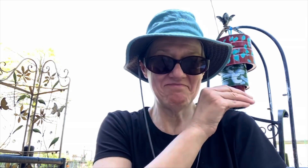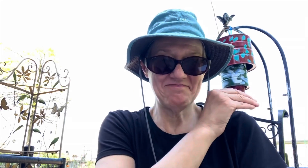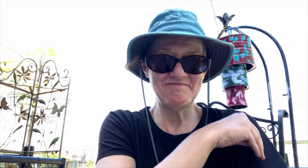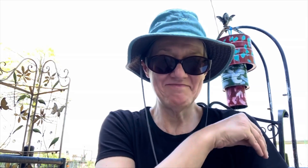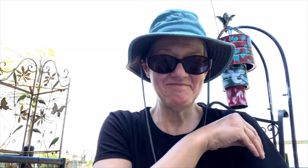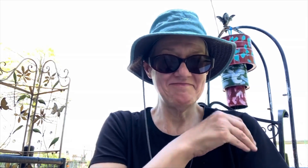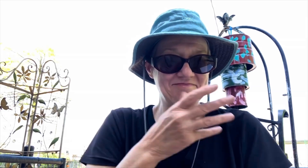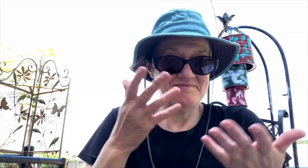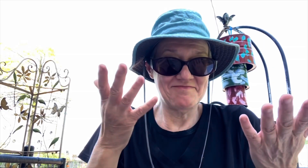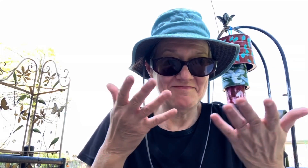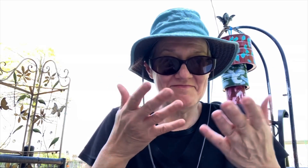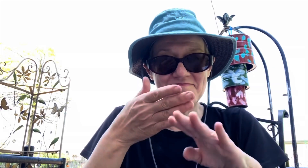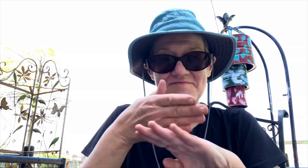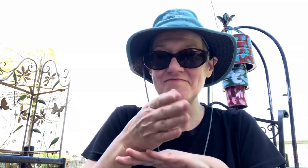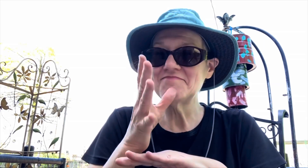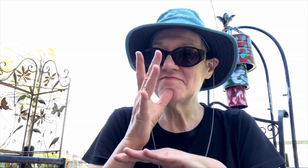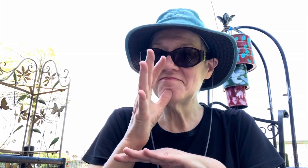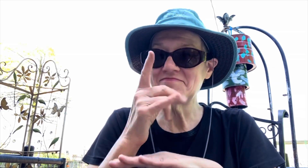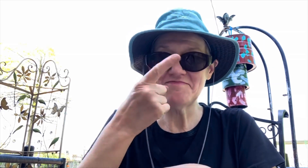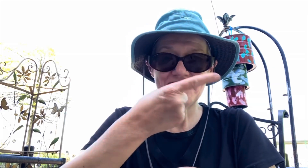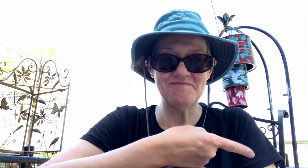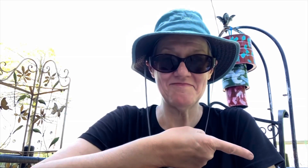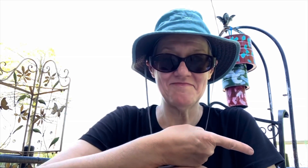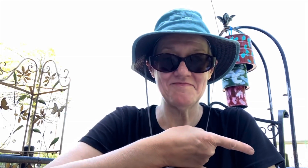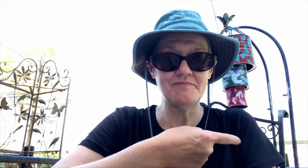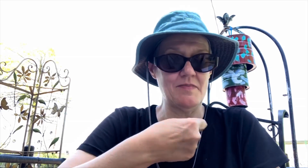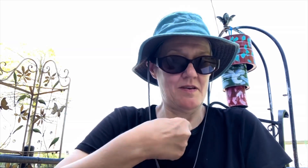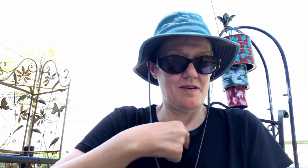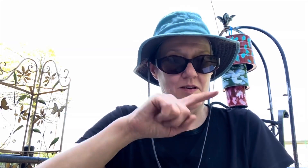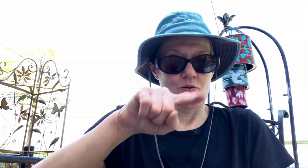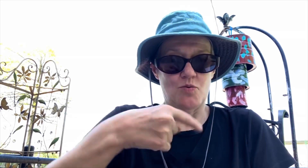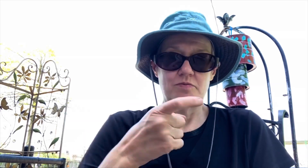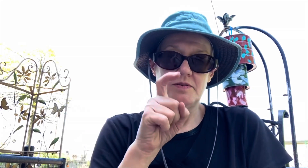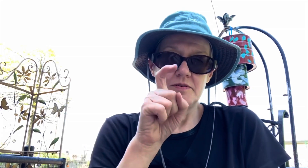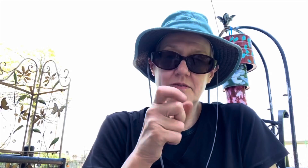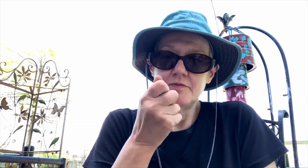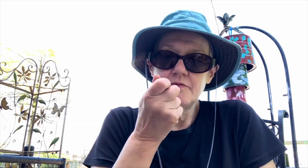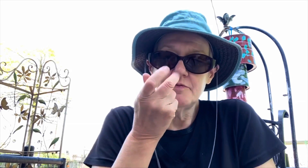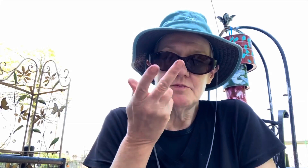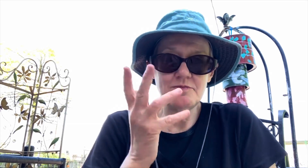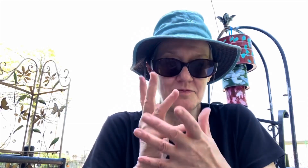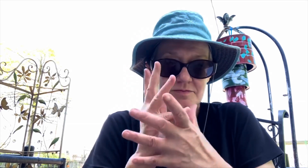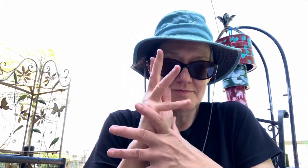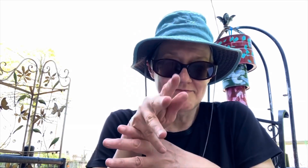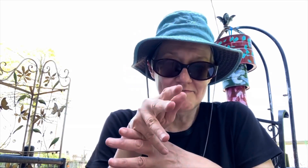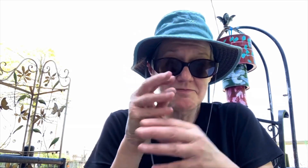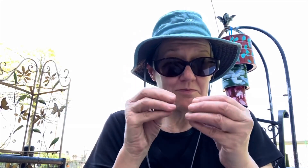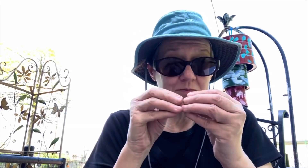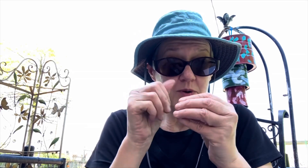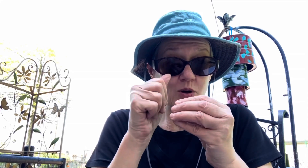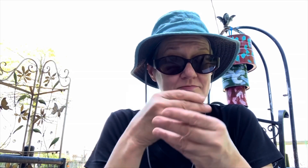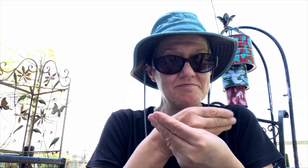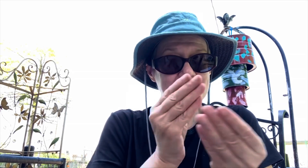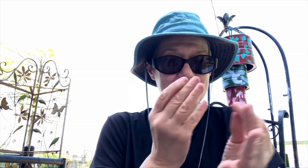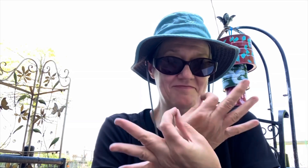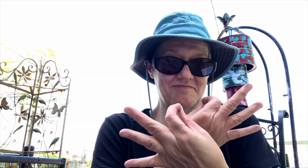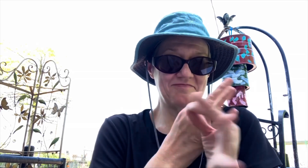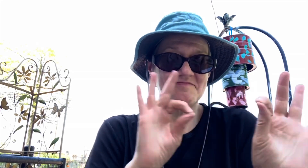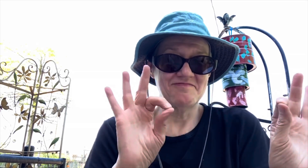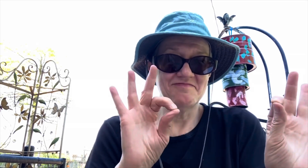garden. I don't need all of these plants, I only need a few, and most I'll give away free